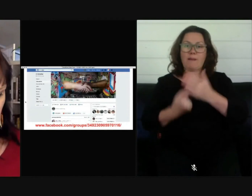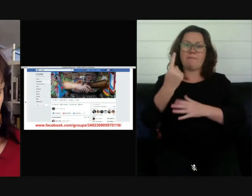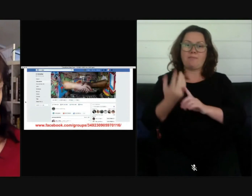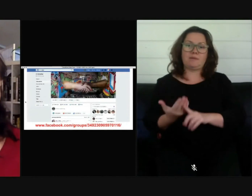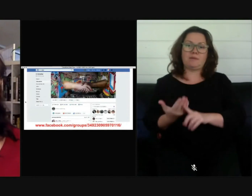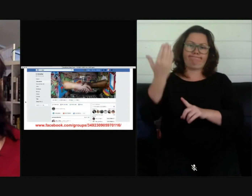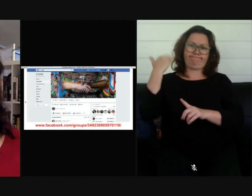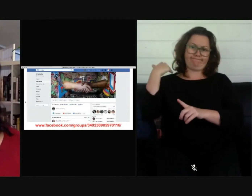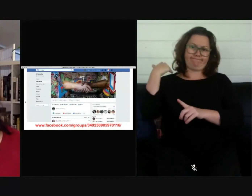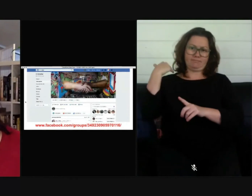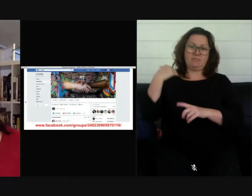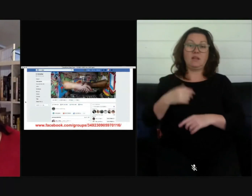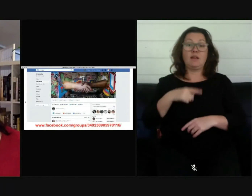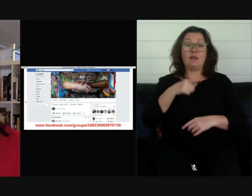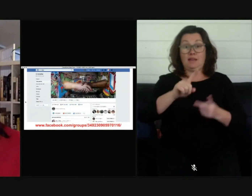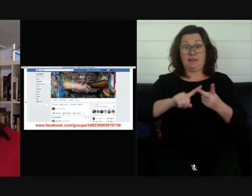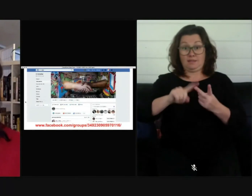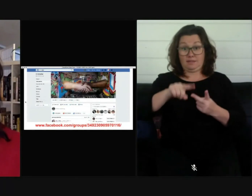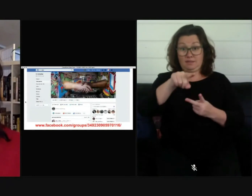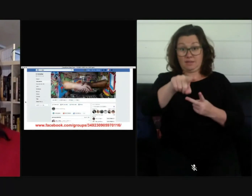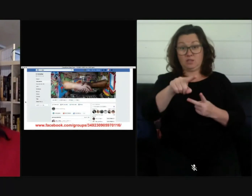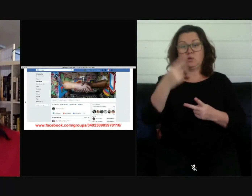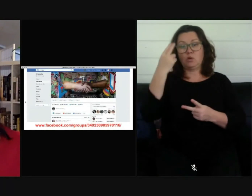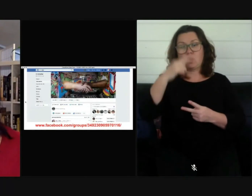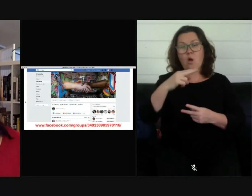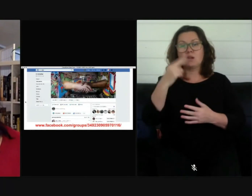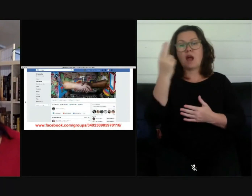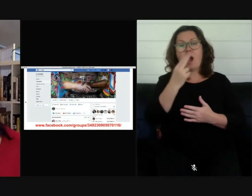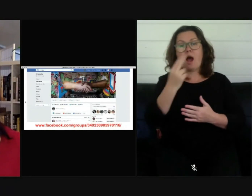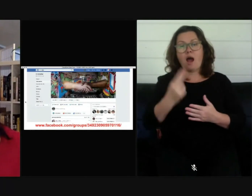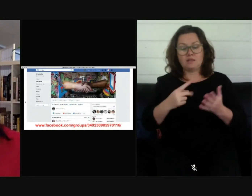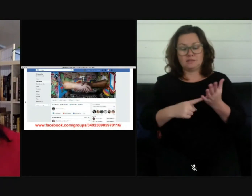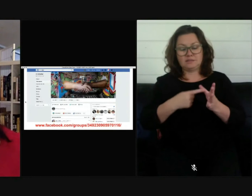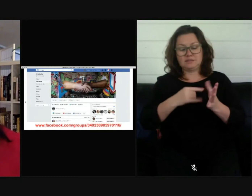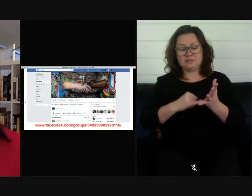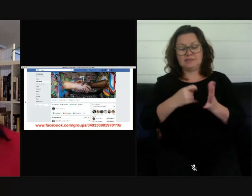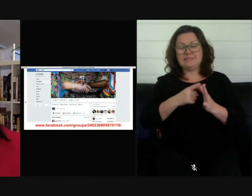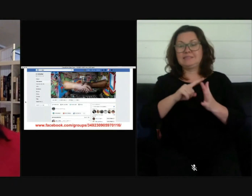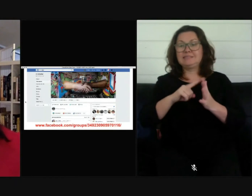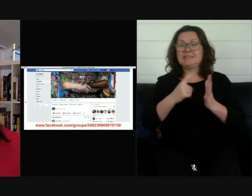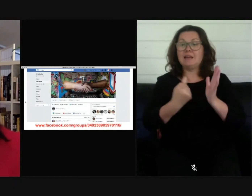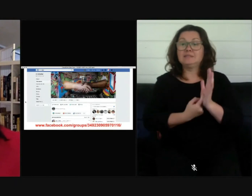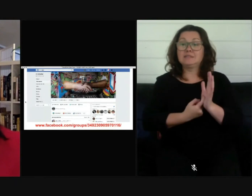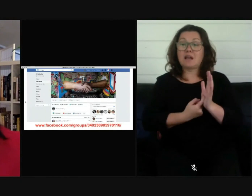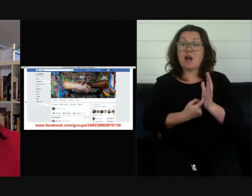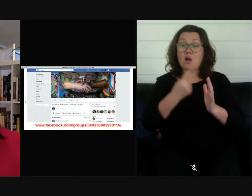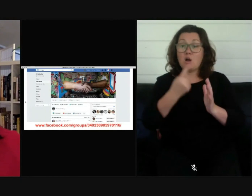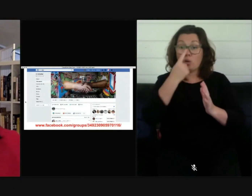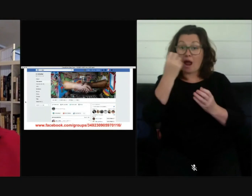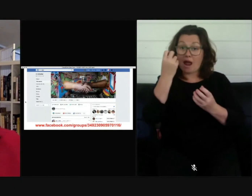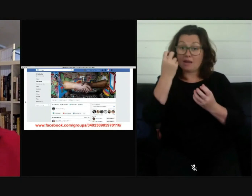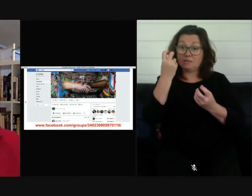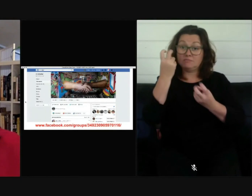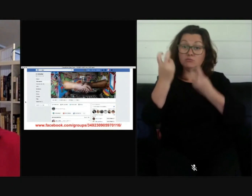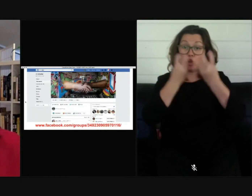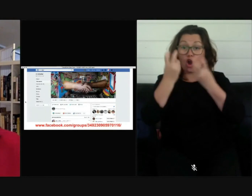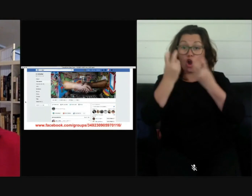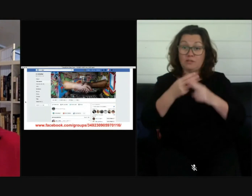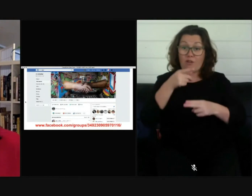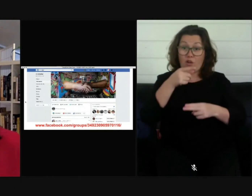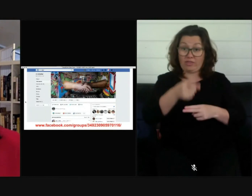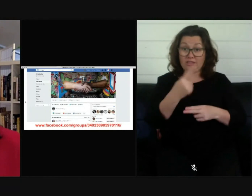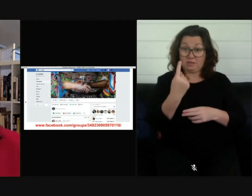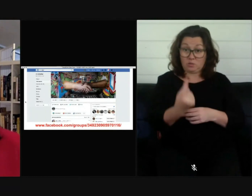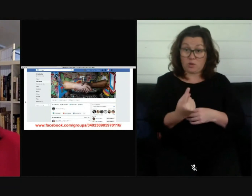popped up, and again, just do a Google search on Facebook groups, Arts Tasker. Wendy will pop the link in the chat for